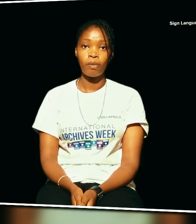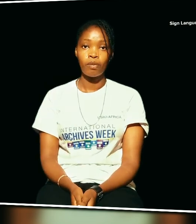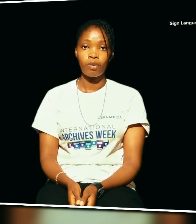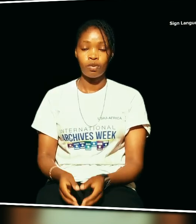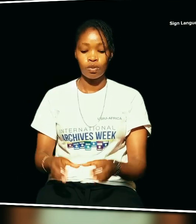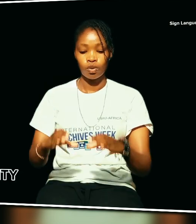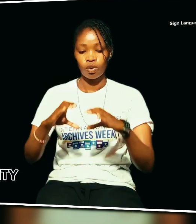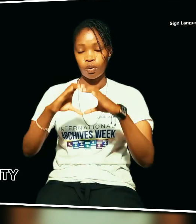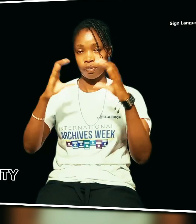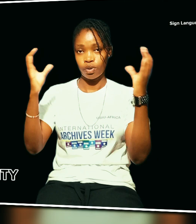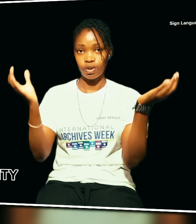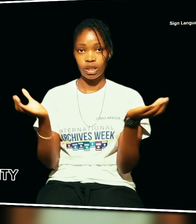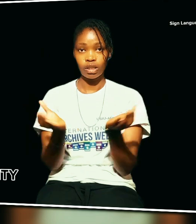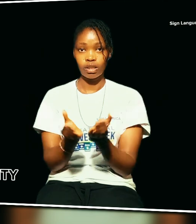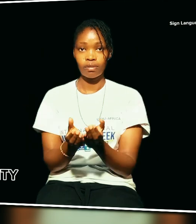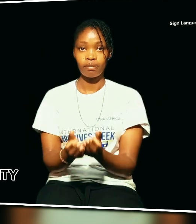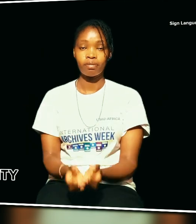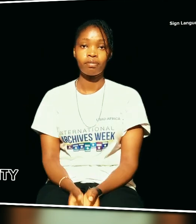Community.